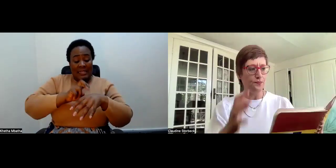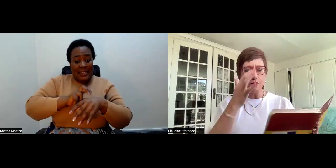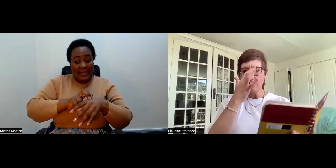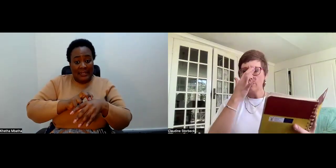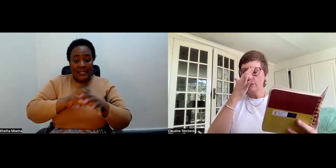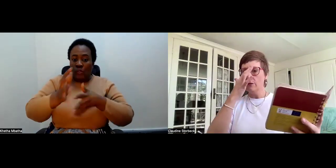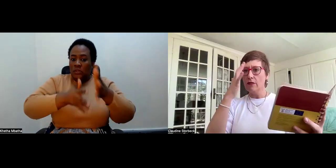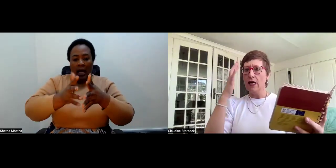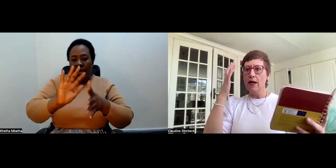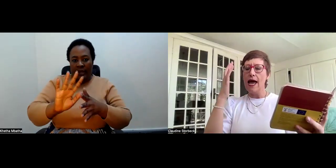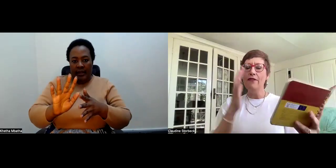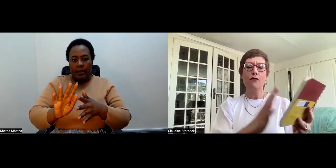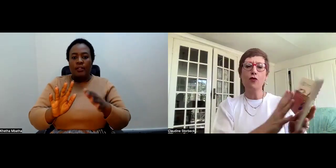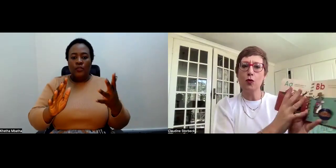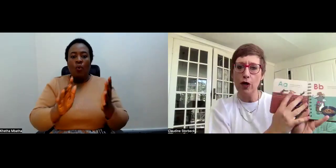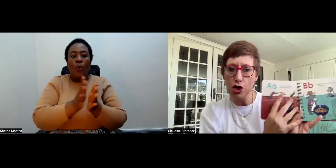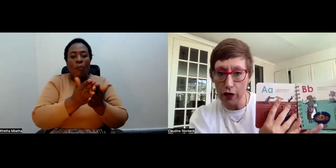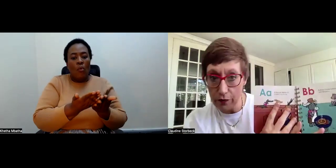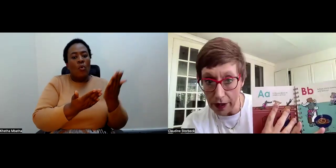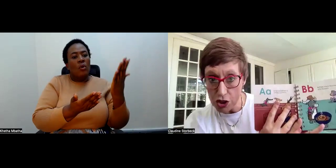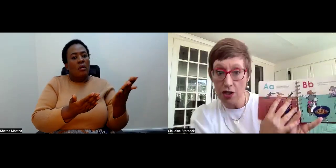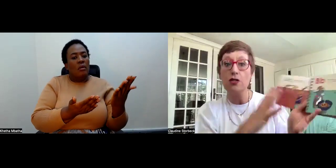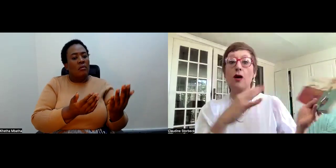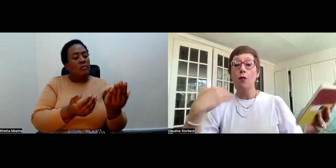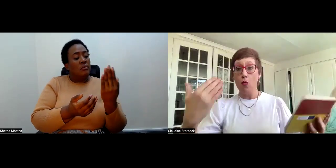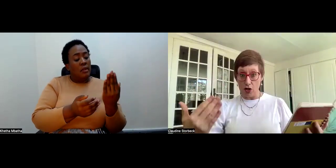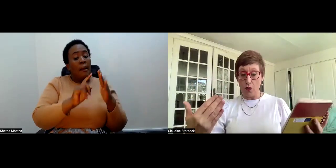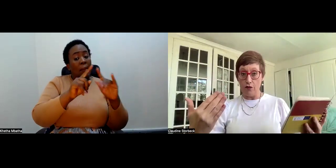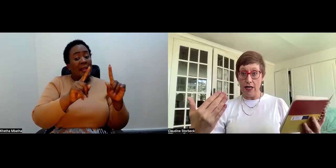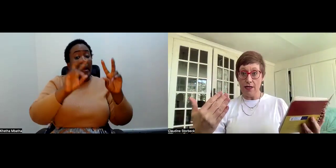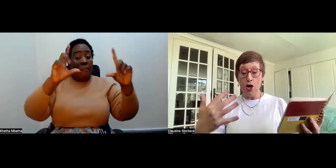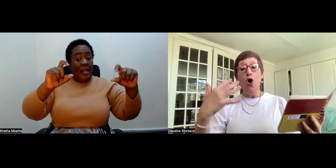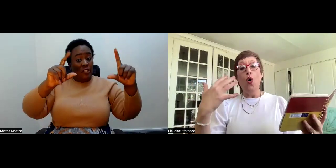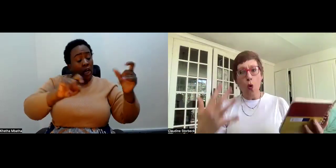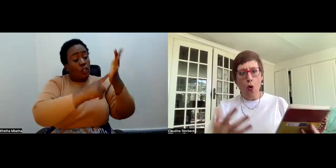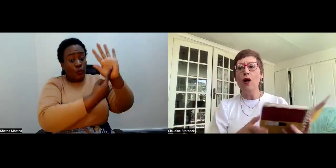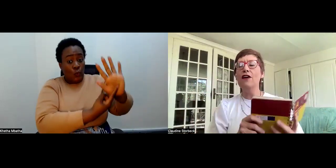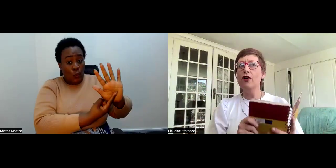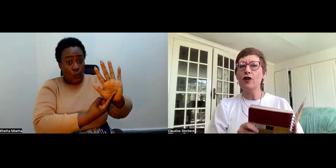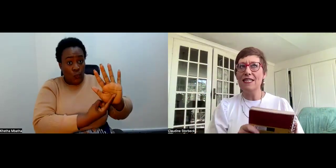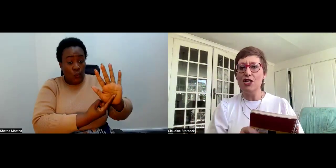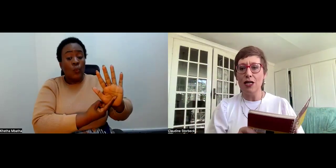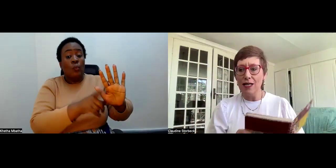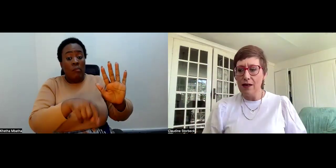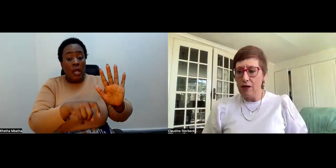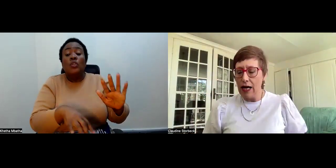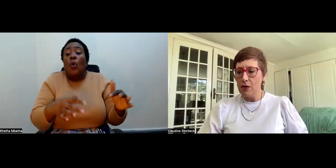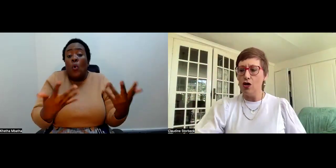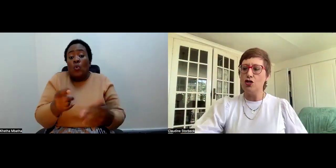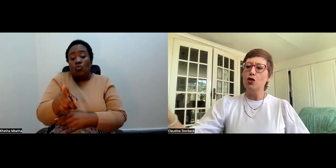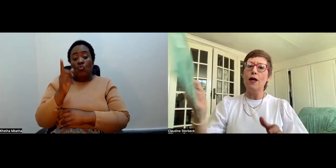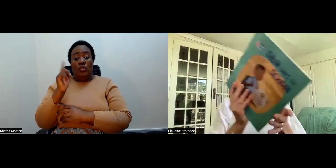you. And then, of course, we want to show the pictures once we've read it. Or if you're a teacher in